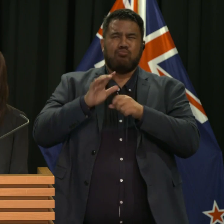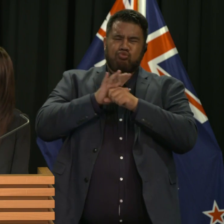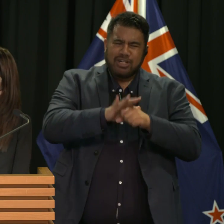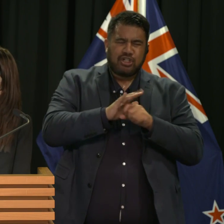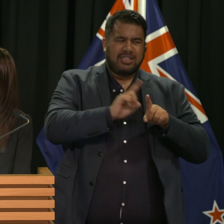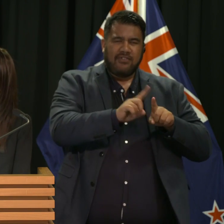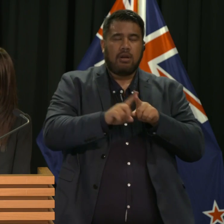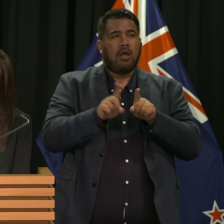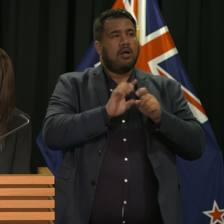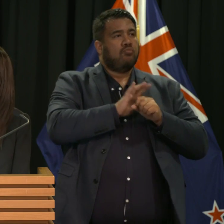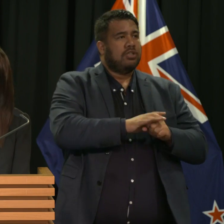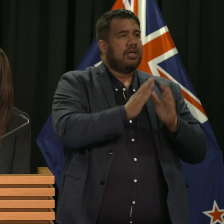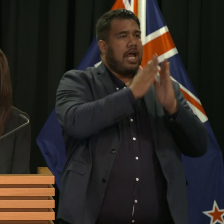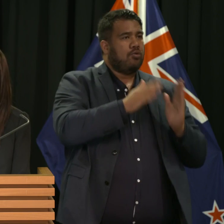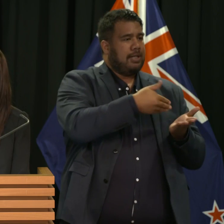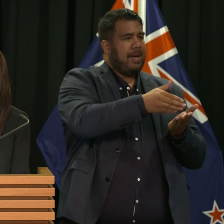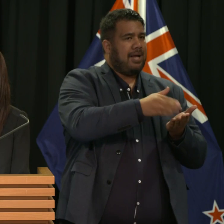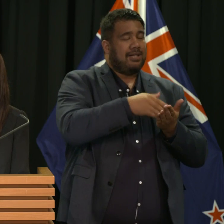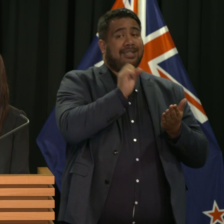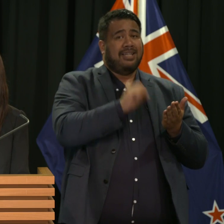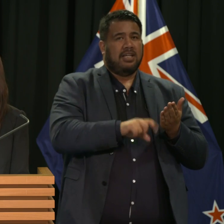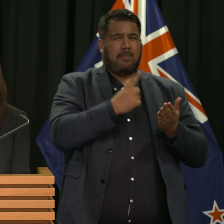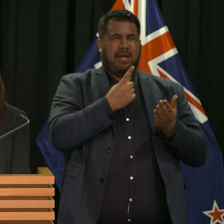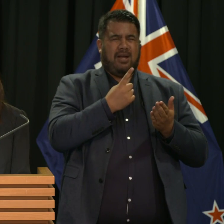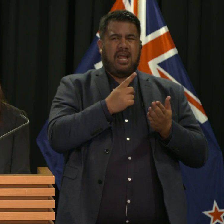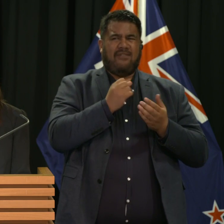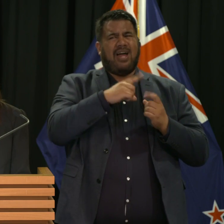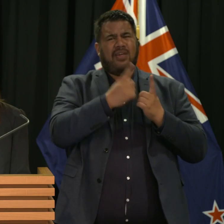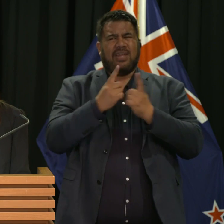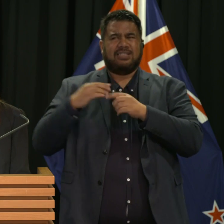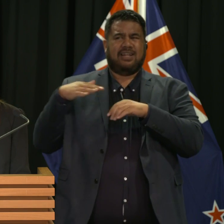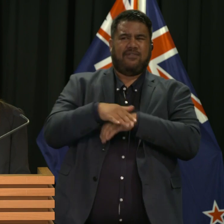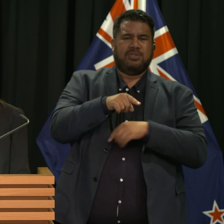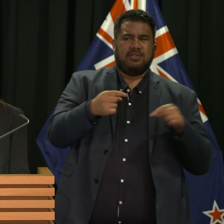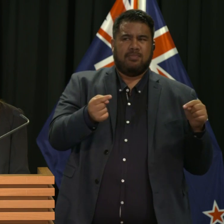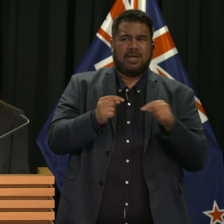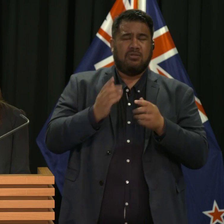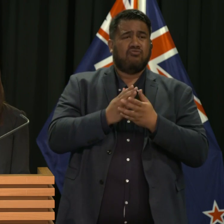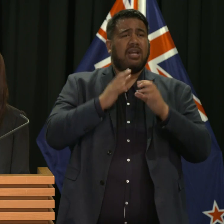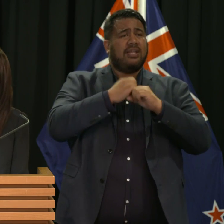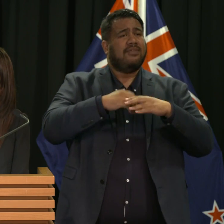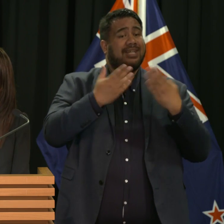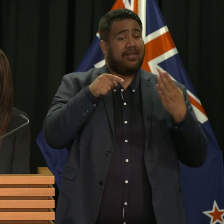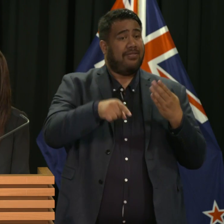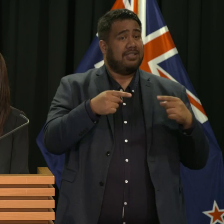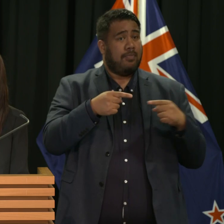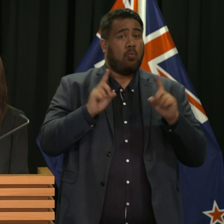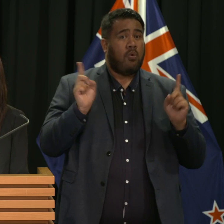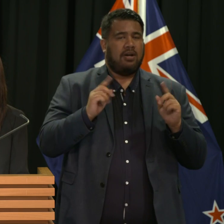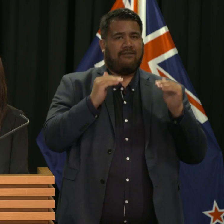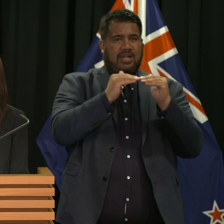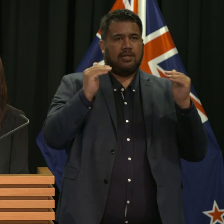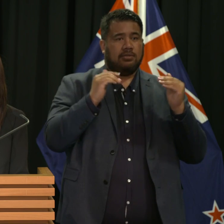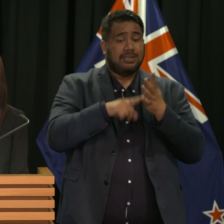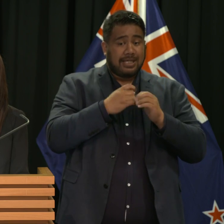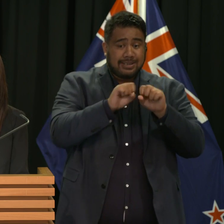But that has not been the only driver of this debate. Ultimately, this has been a debate about fairness, whether or not there was a need for reform in our